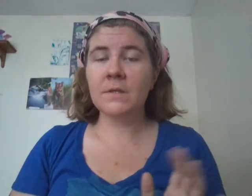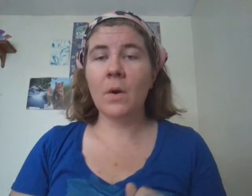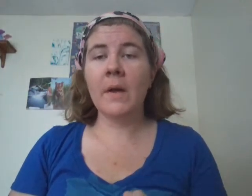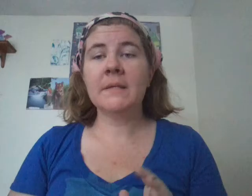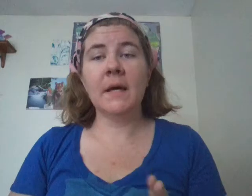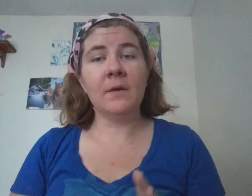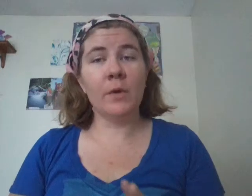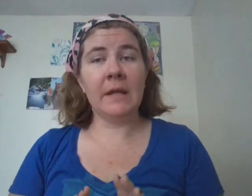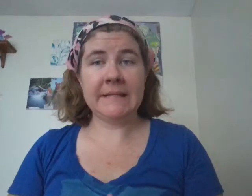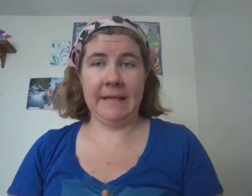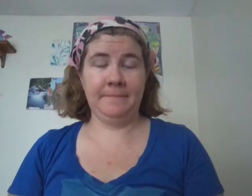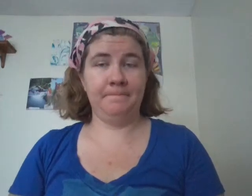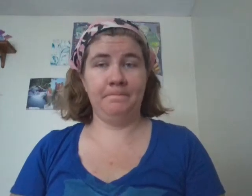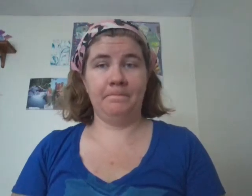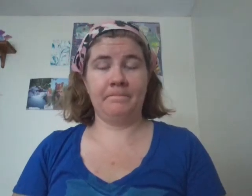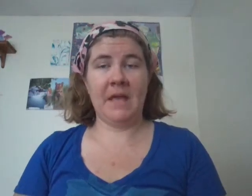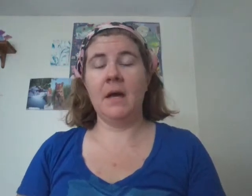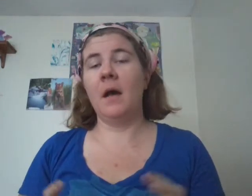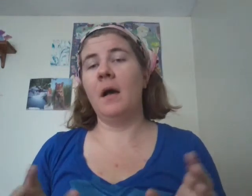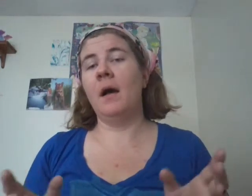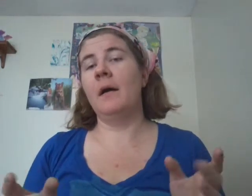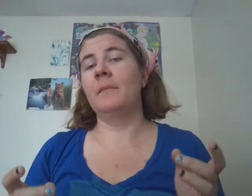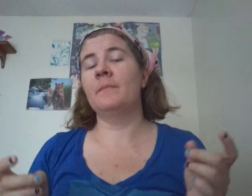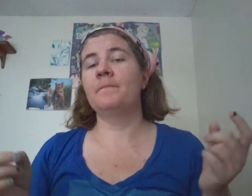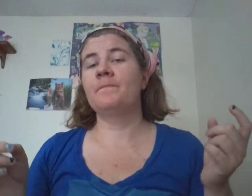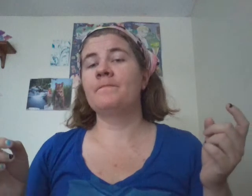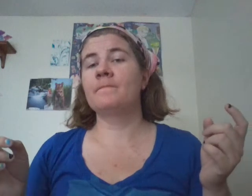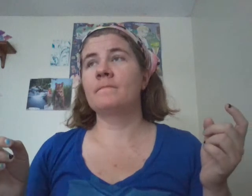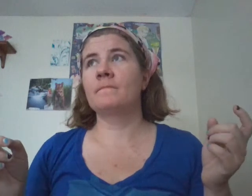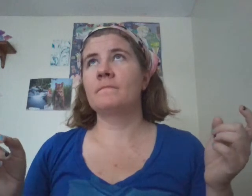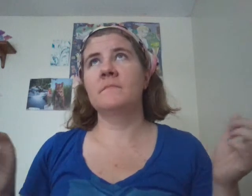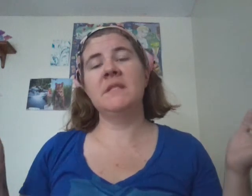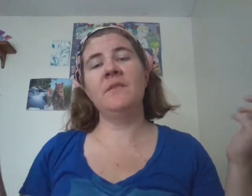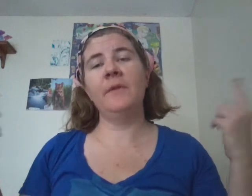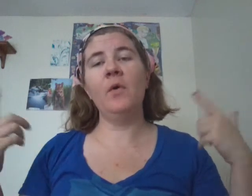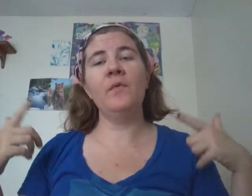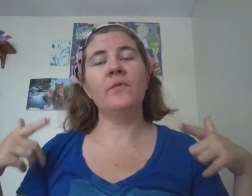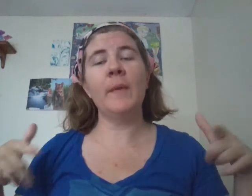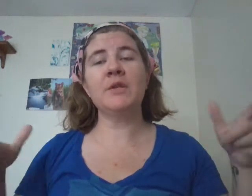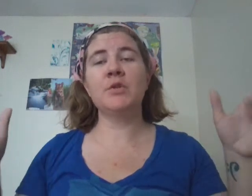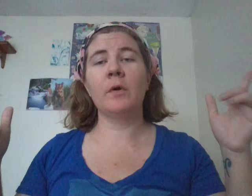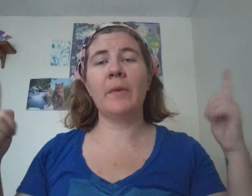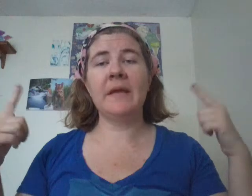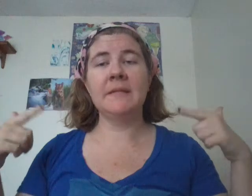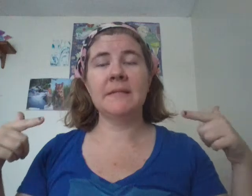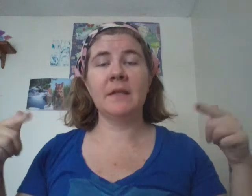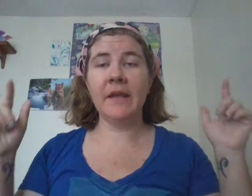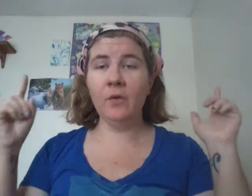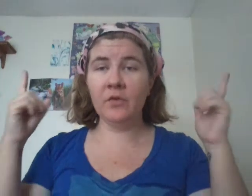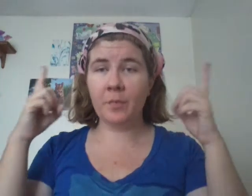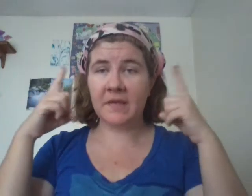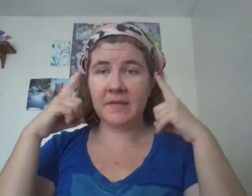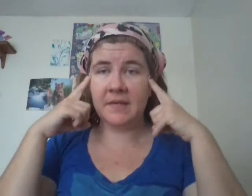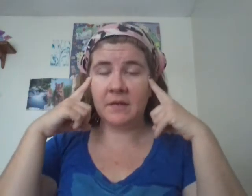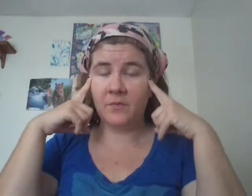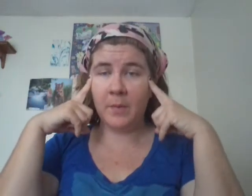so, it's not that we're not listening. Um, the flow of information into our brains, the language processing center of